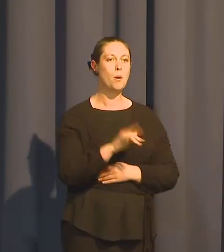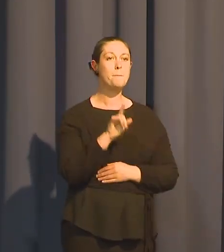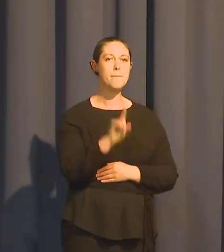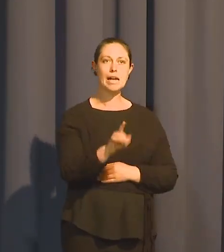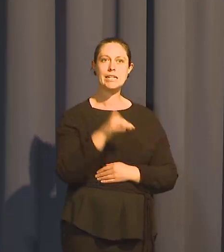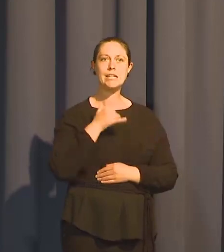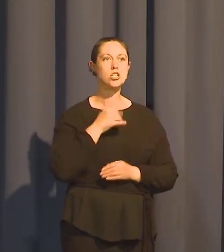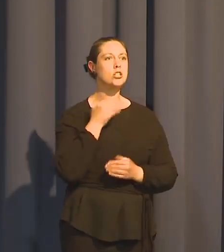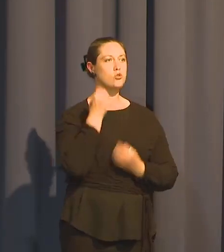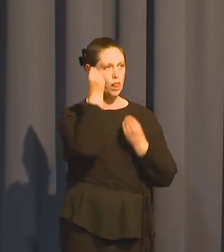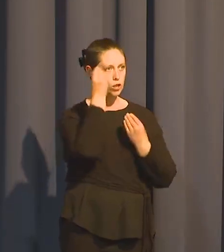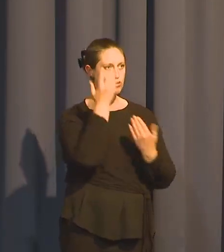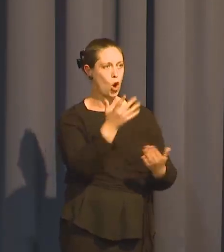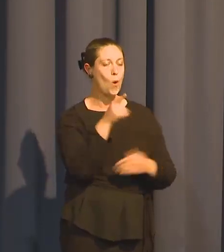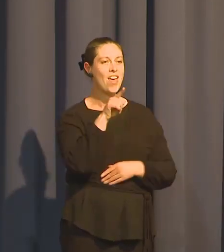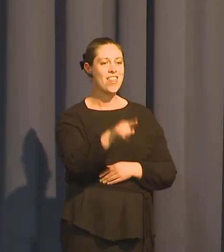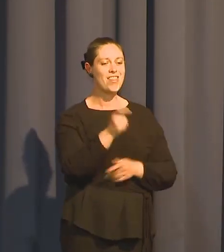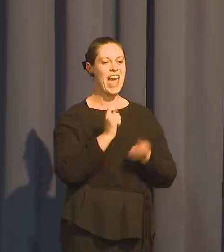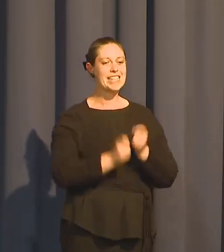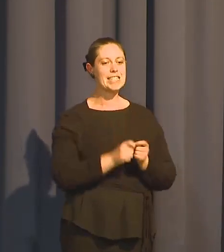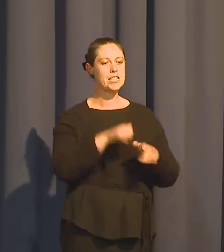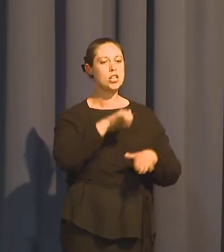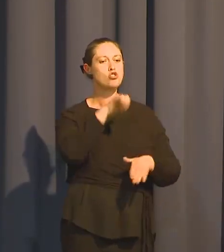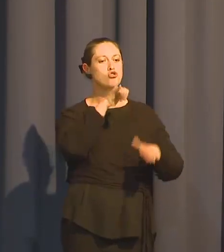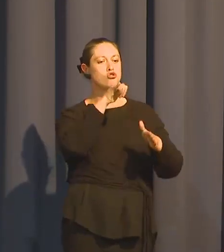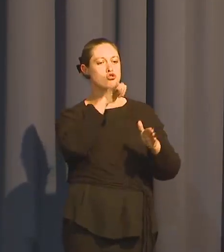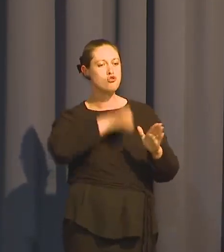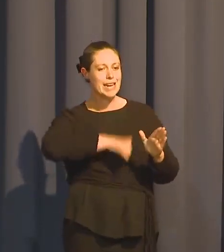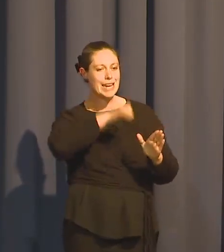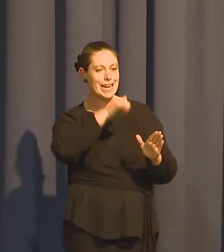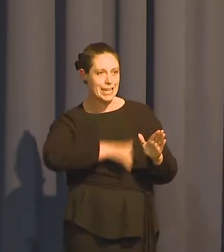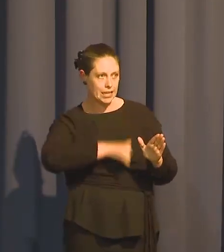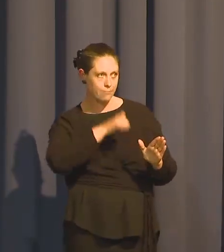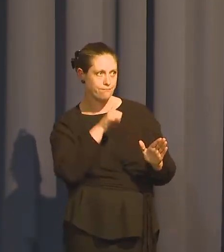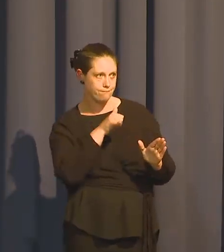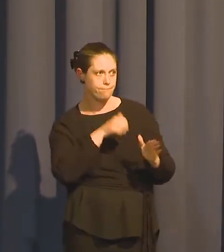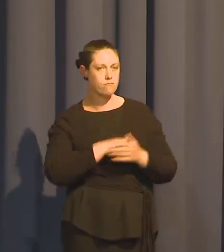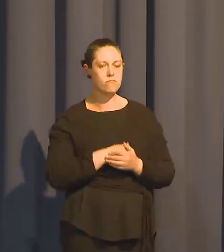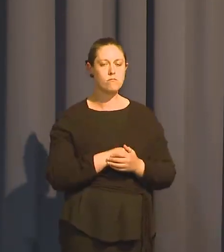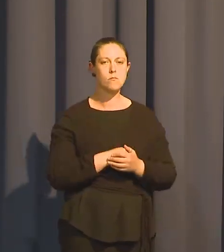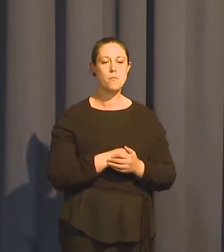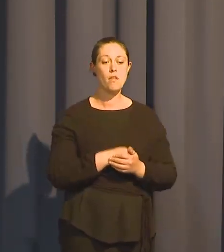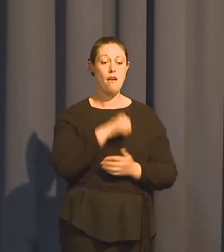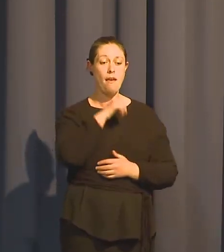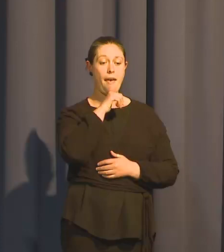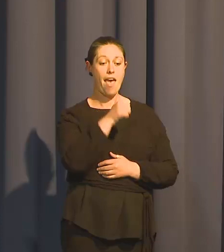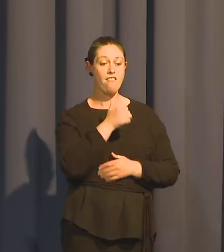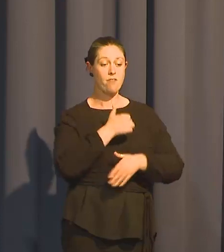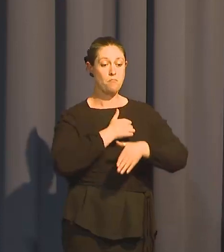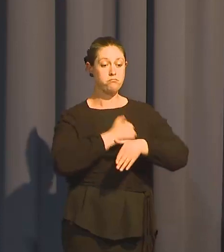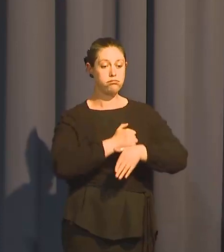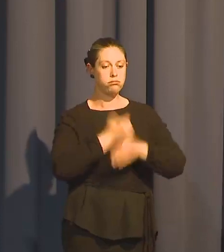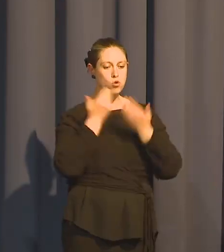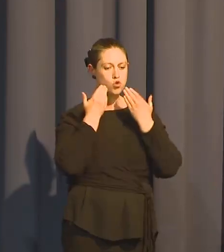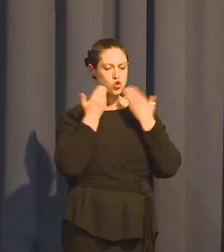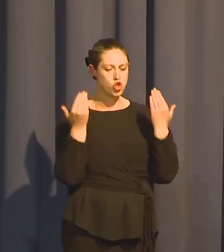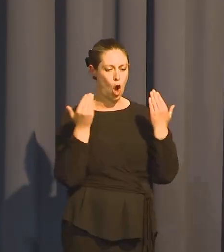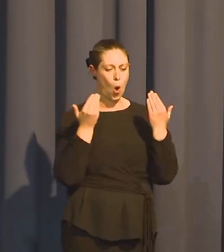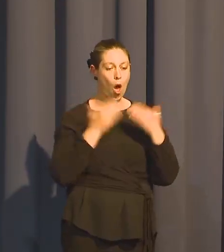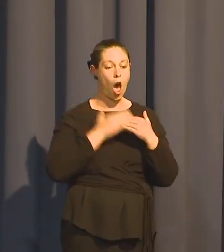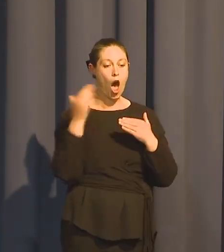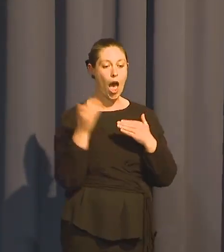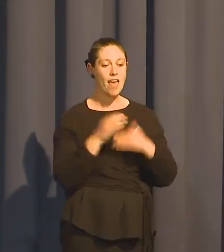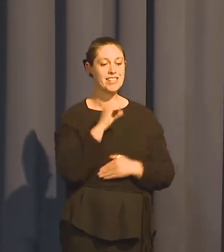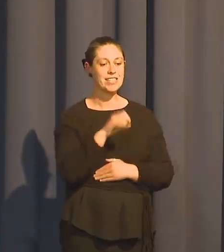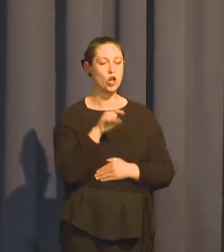that it is a screening test. If a child had a result higher than the threshold of 0.24 micromoles per